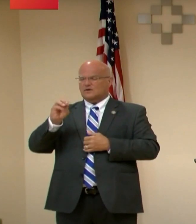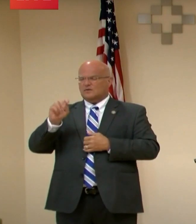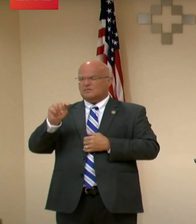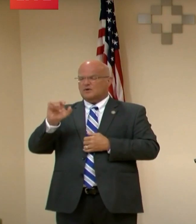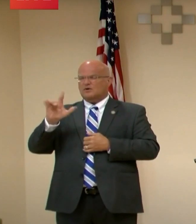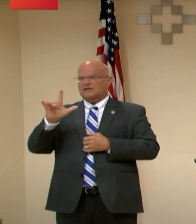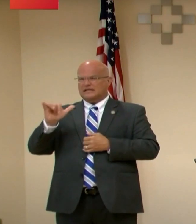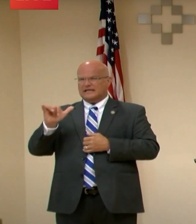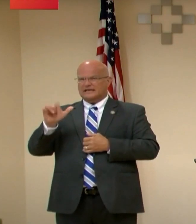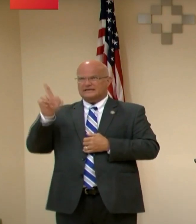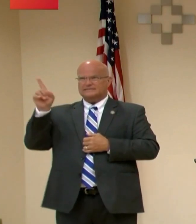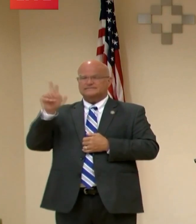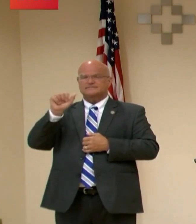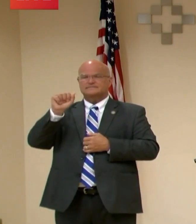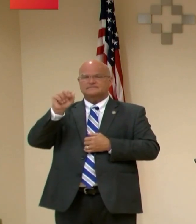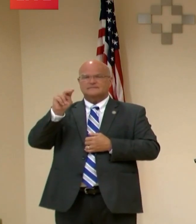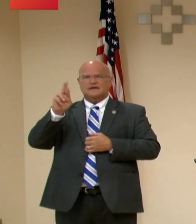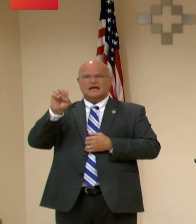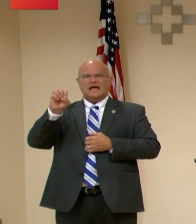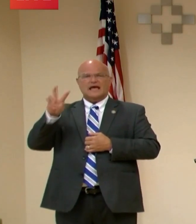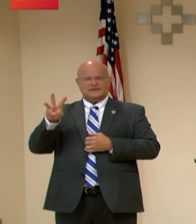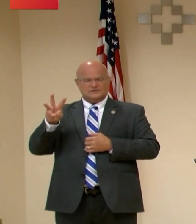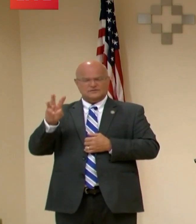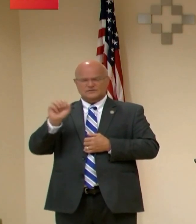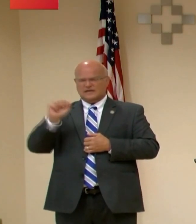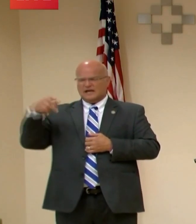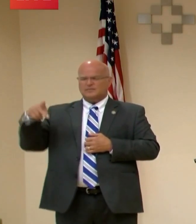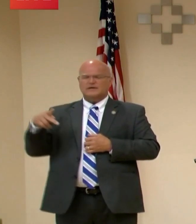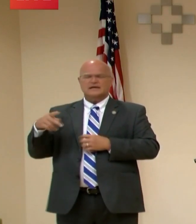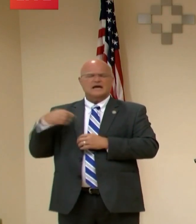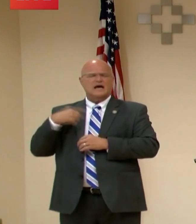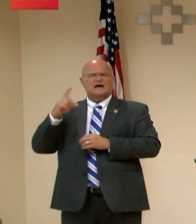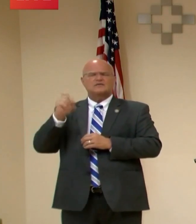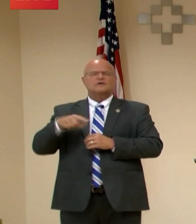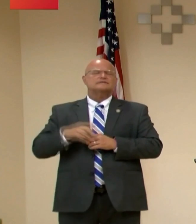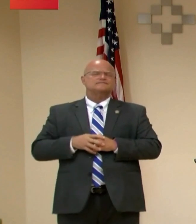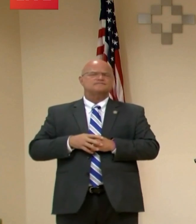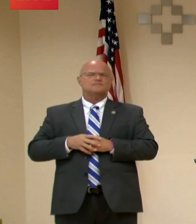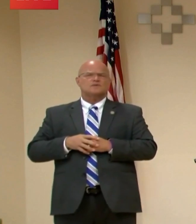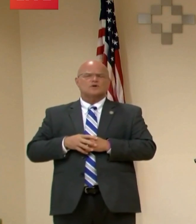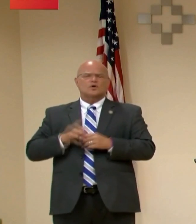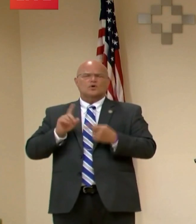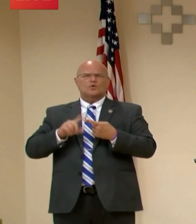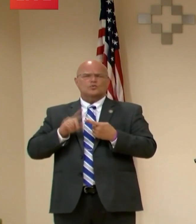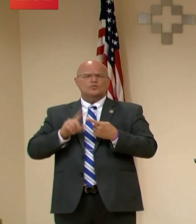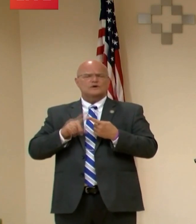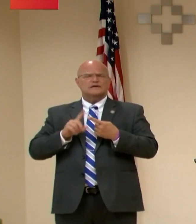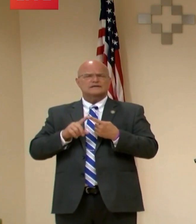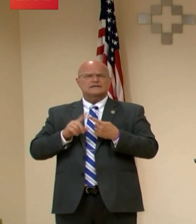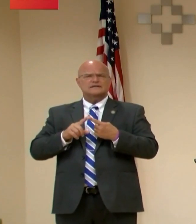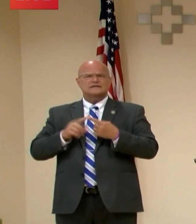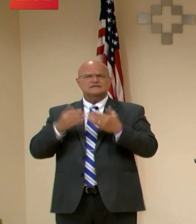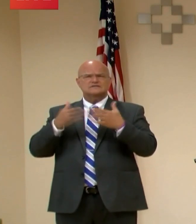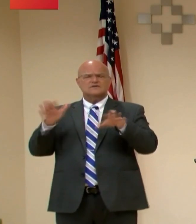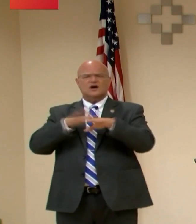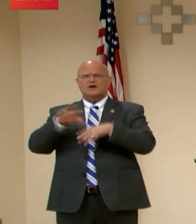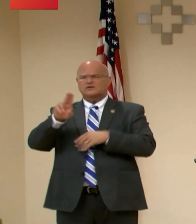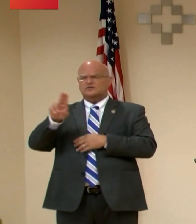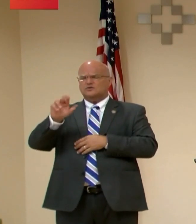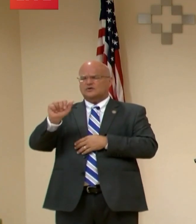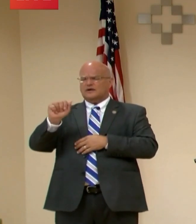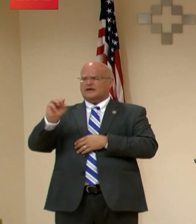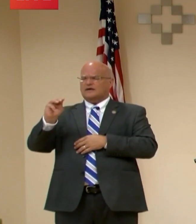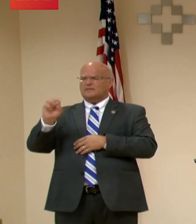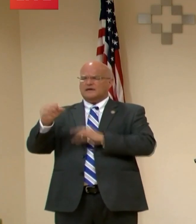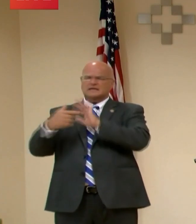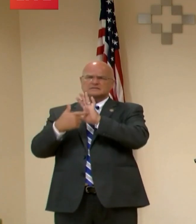Yeah, Governor, this is Andrew with AP. Had a couple questions for you. Wanted to see just generally on the UAMS modeling,